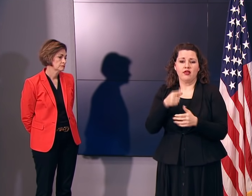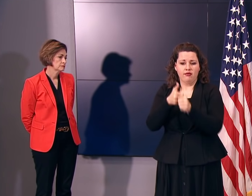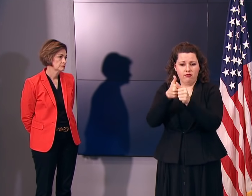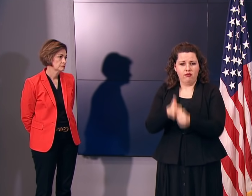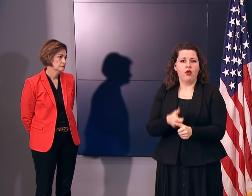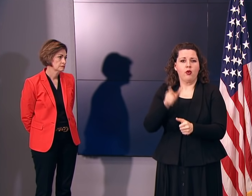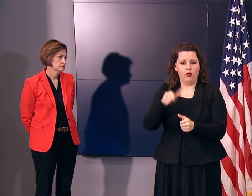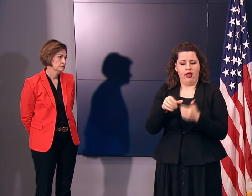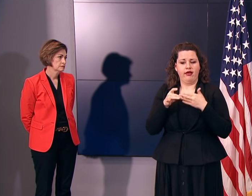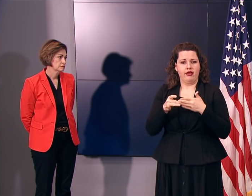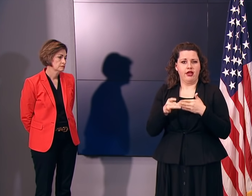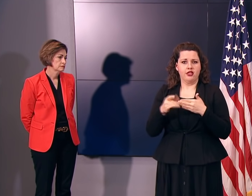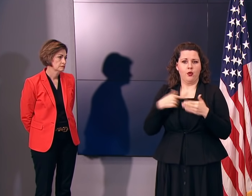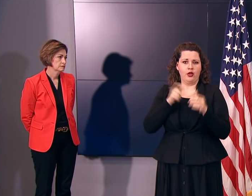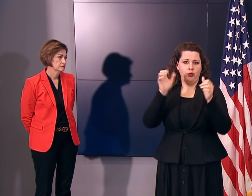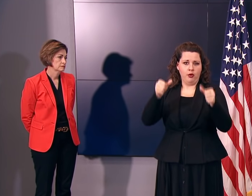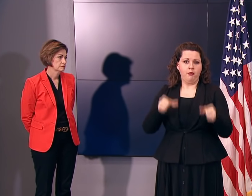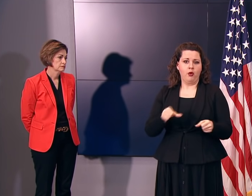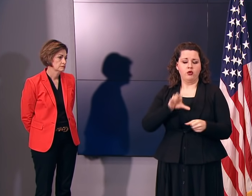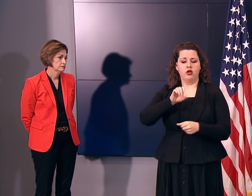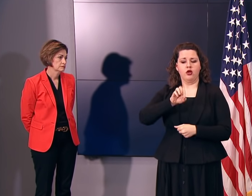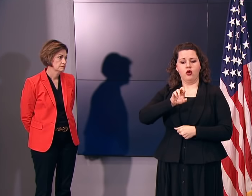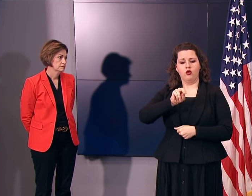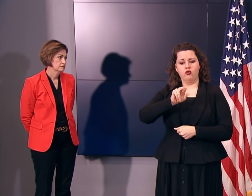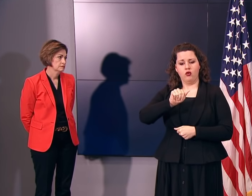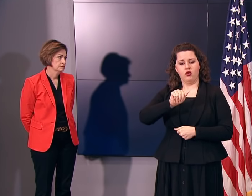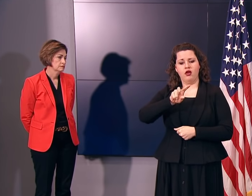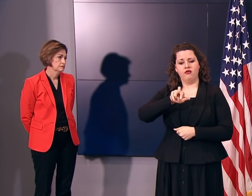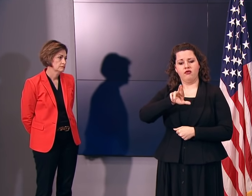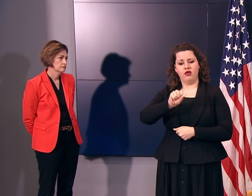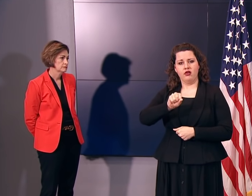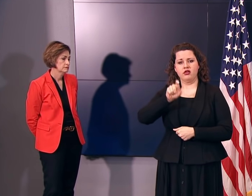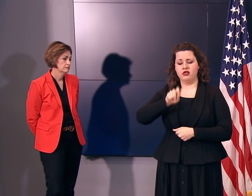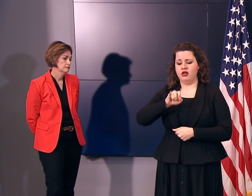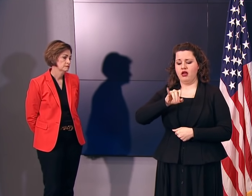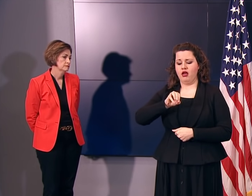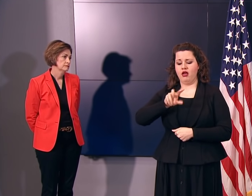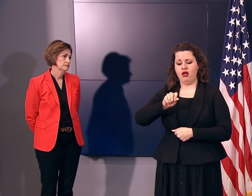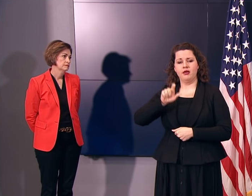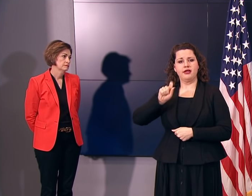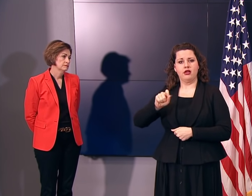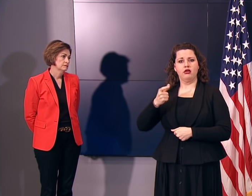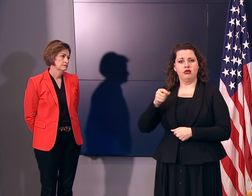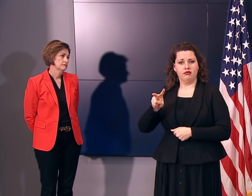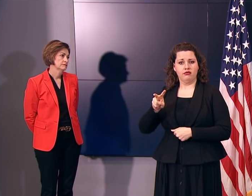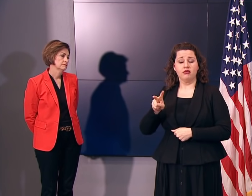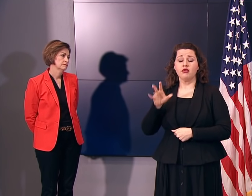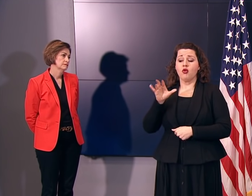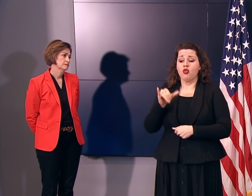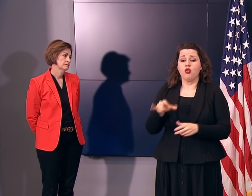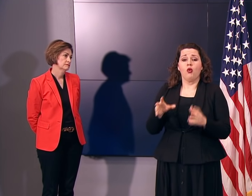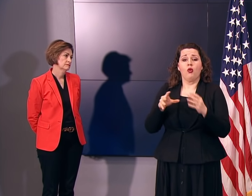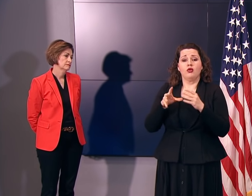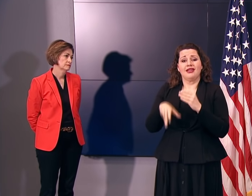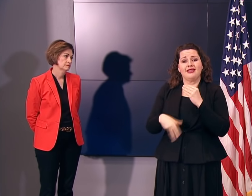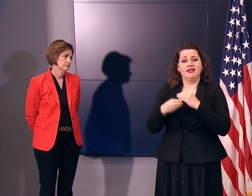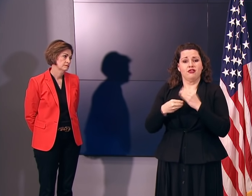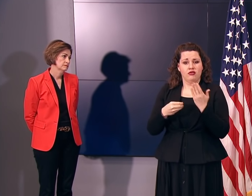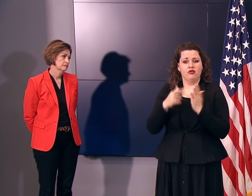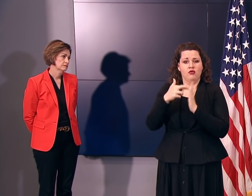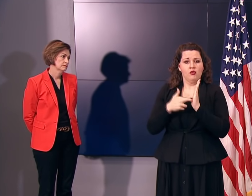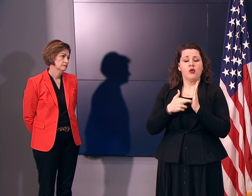at our web pages and at coronavirus.iowa.gov. These additional measures include an enhanced